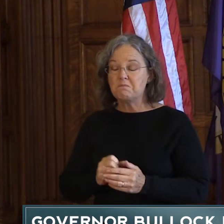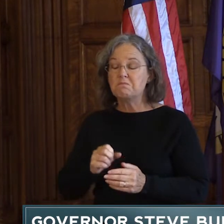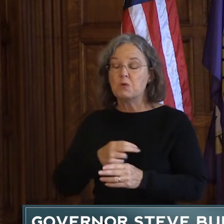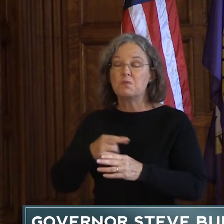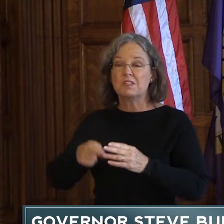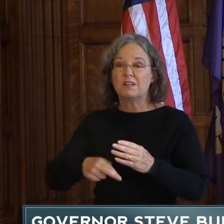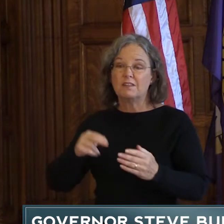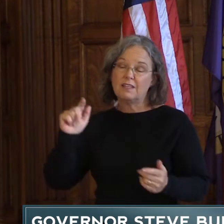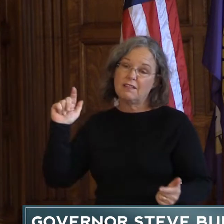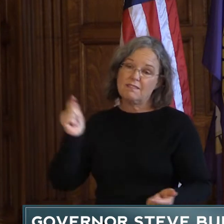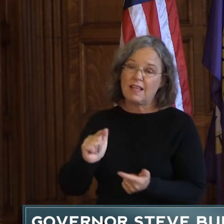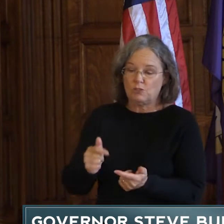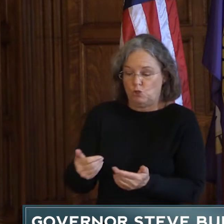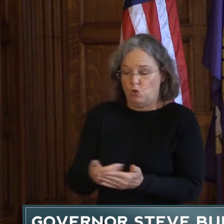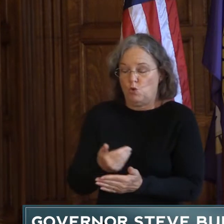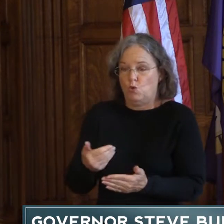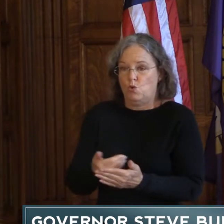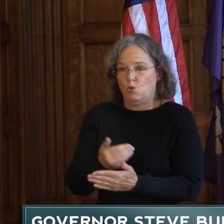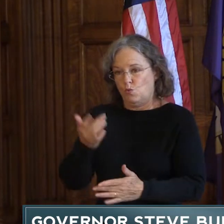new exposures.